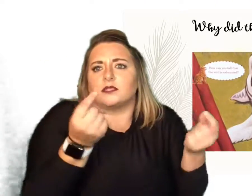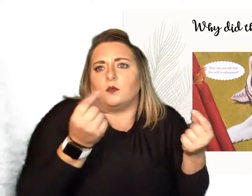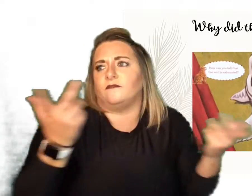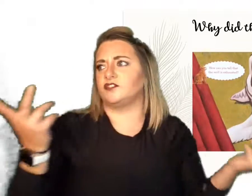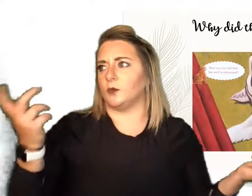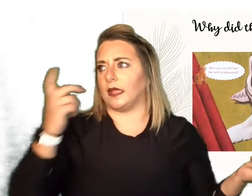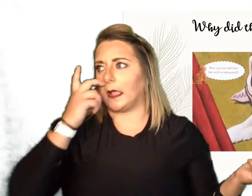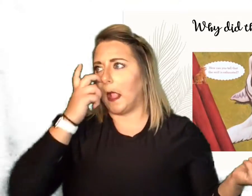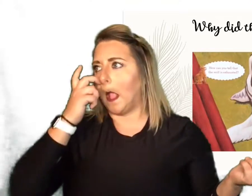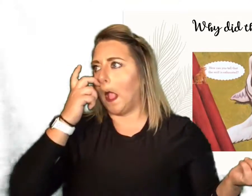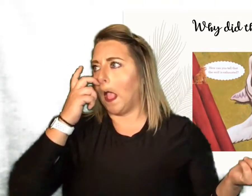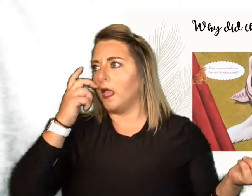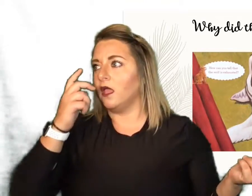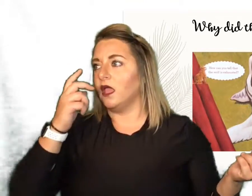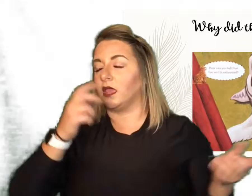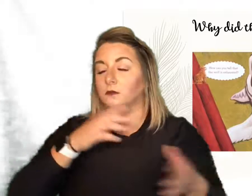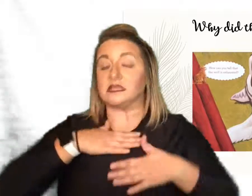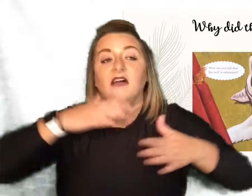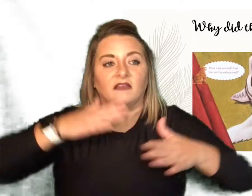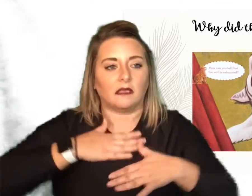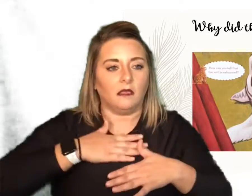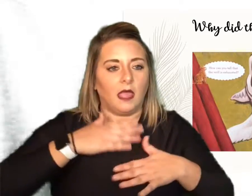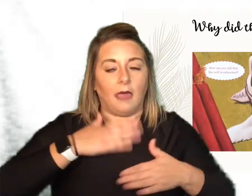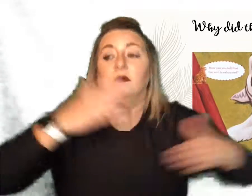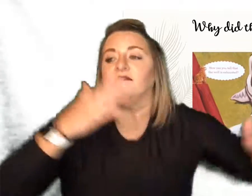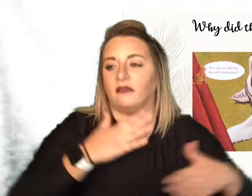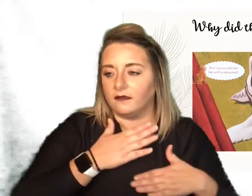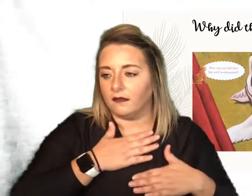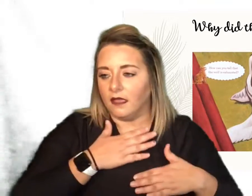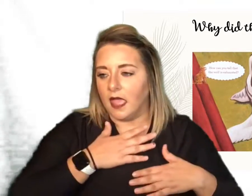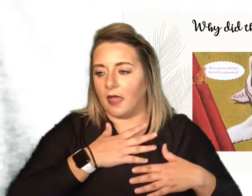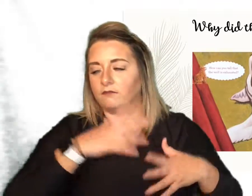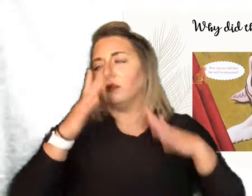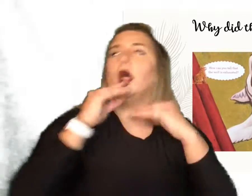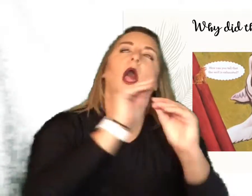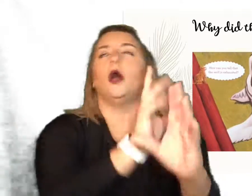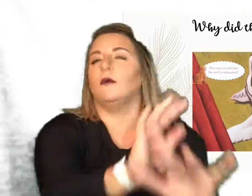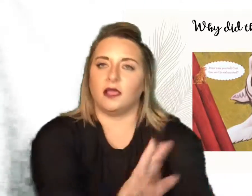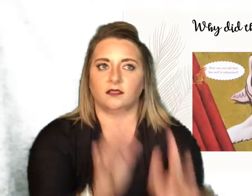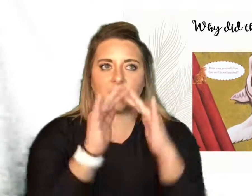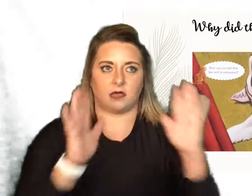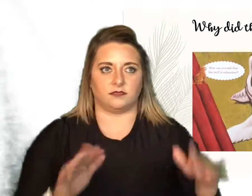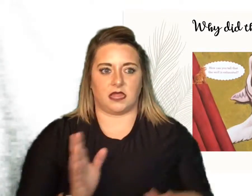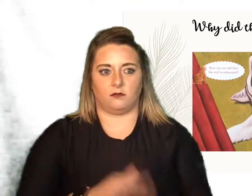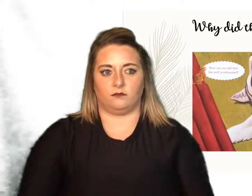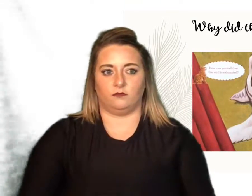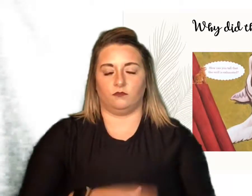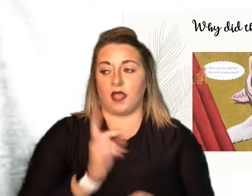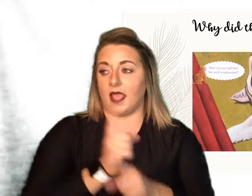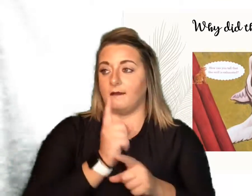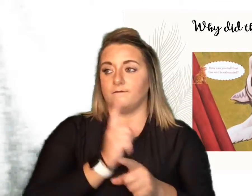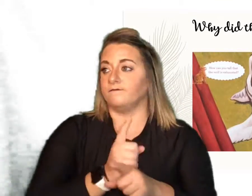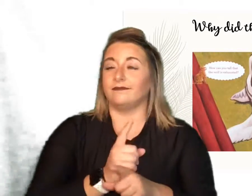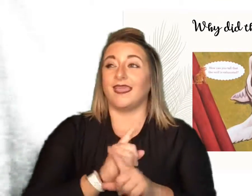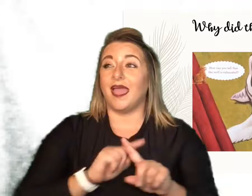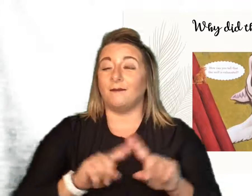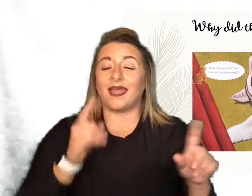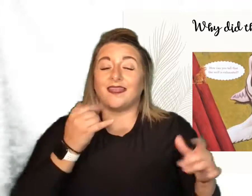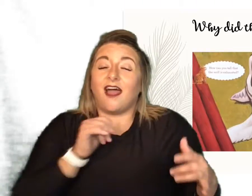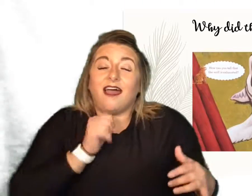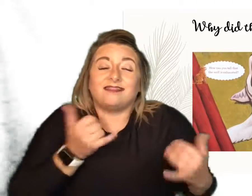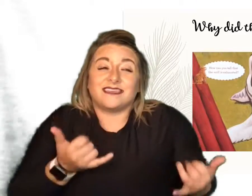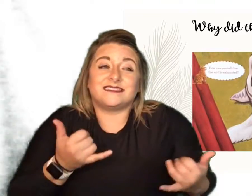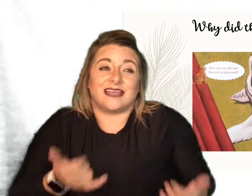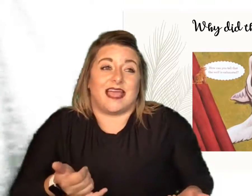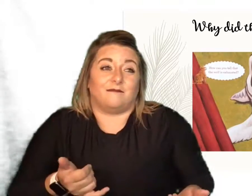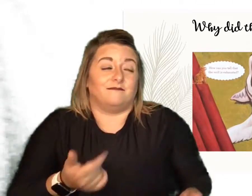what was the wolf doing? He was huffing and puffing and blowing the house down, right?